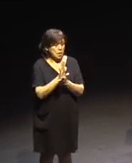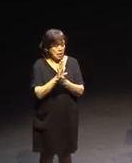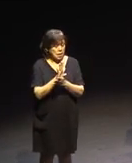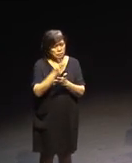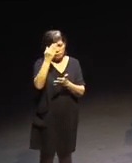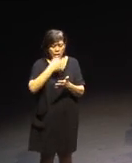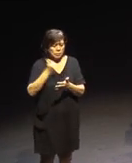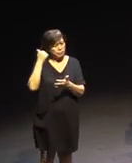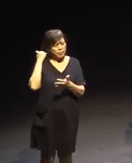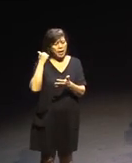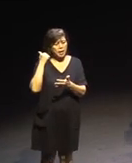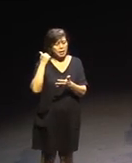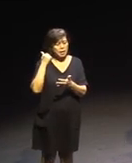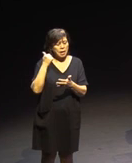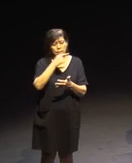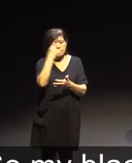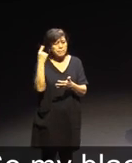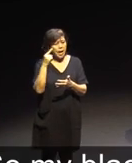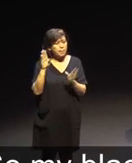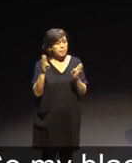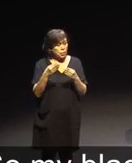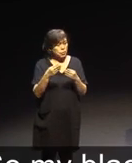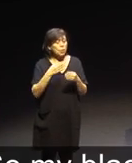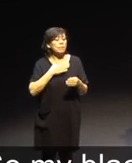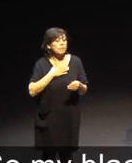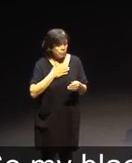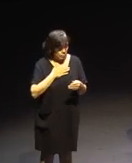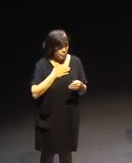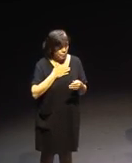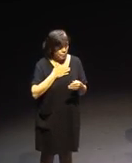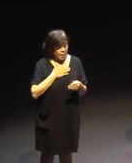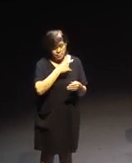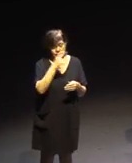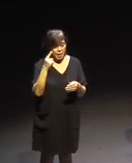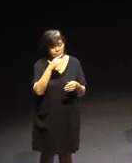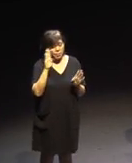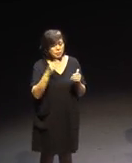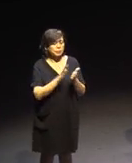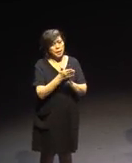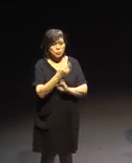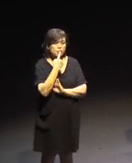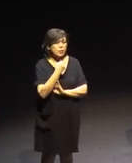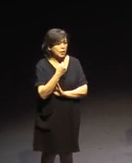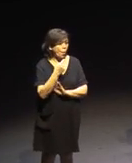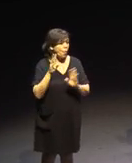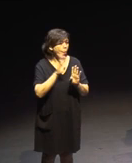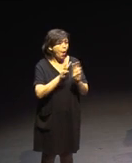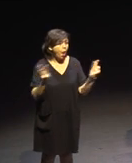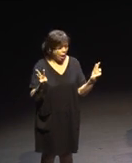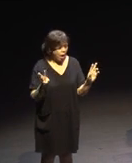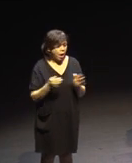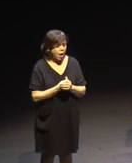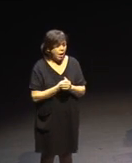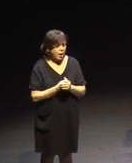front of my black box, and it's red now. So my black box, which used to be a white wall when you enter, is now a red wall with like